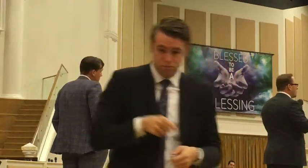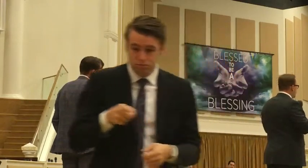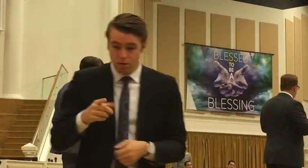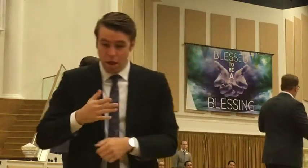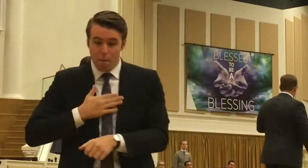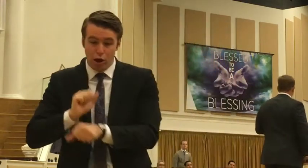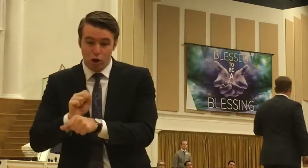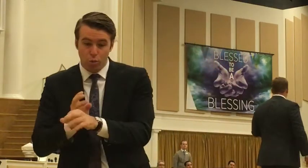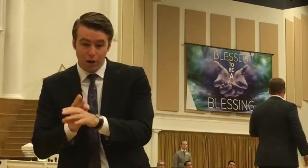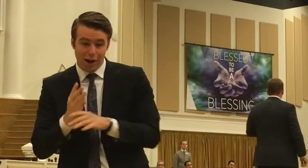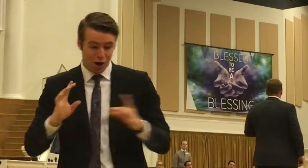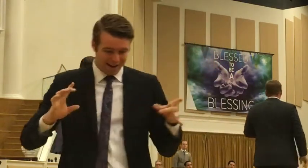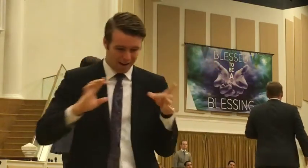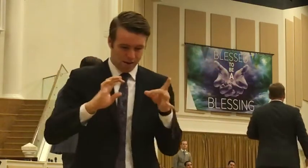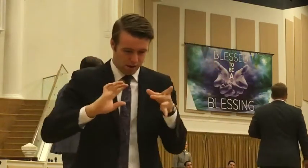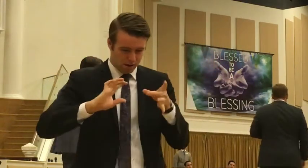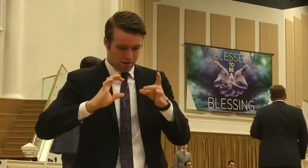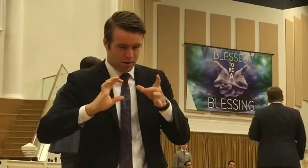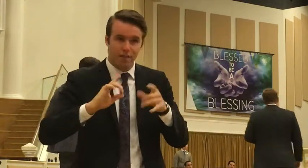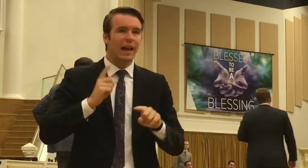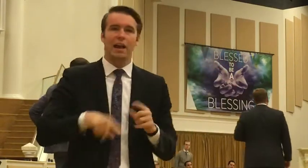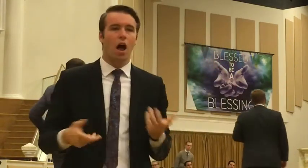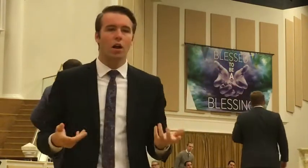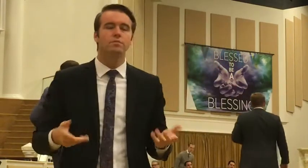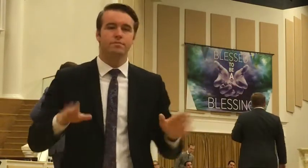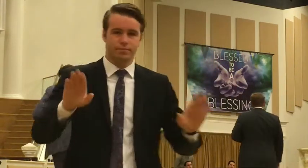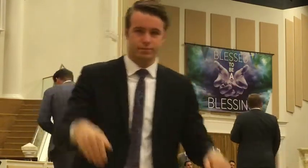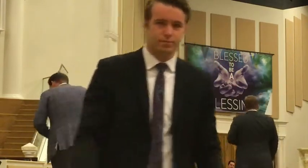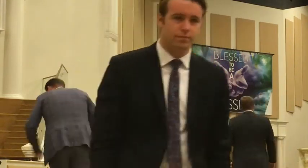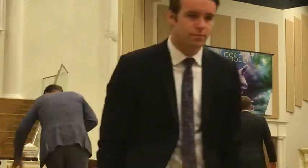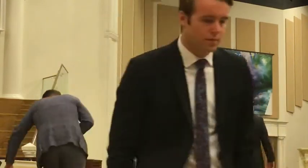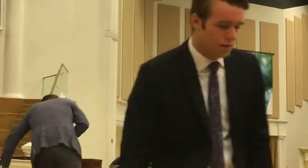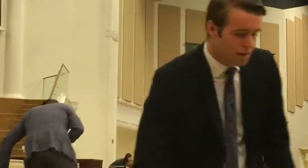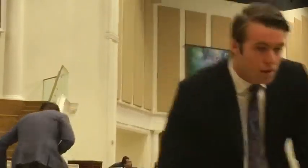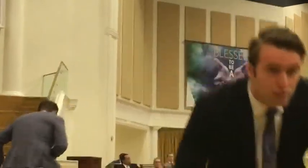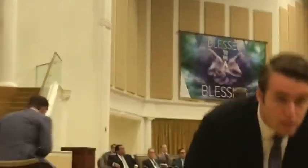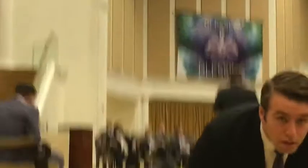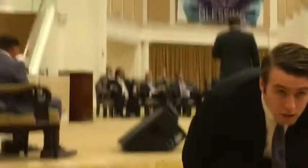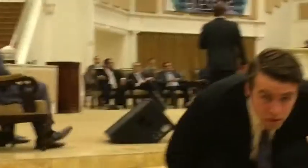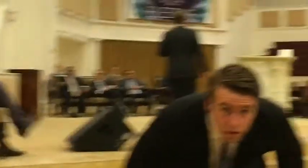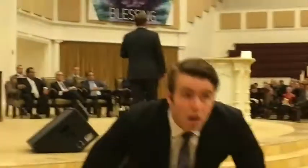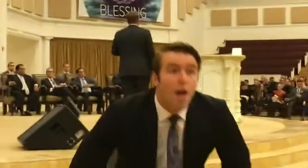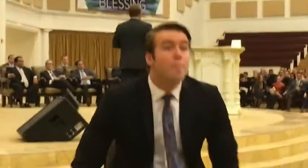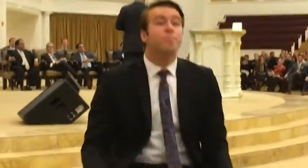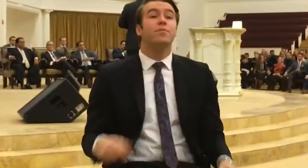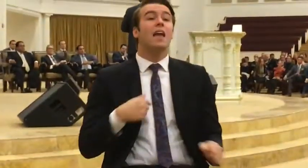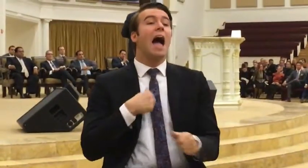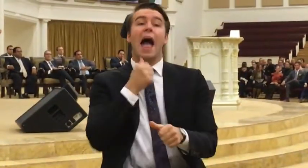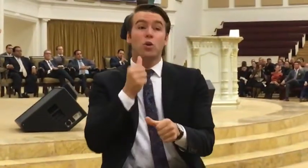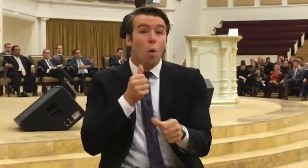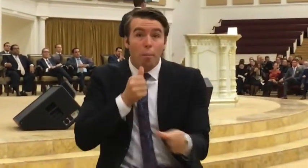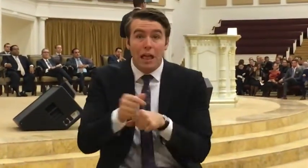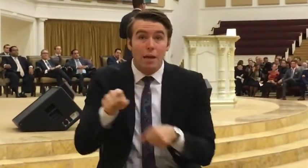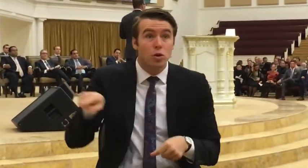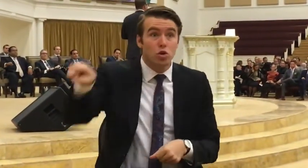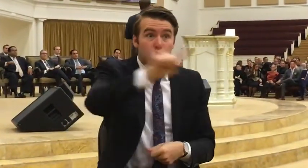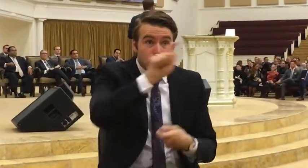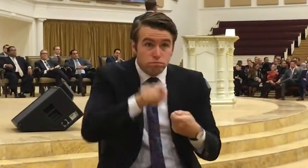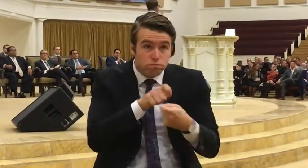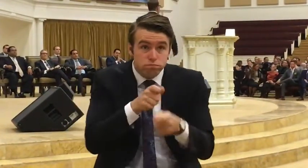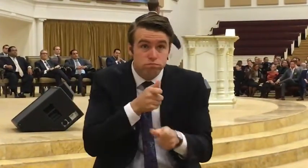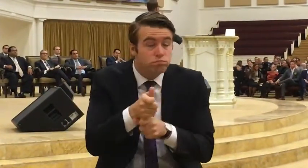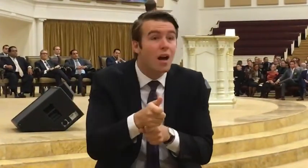your career. You may be seated. I don't blame you, the millennial.